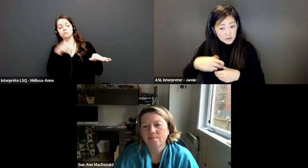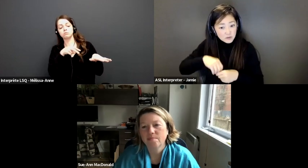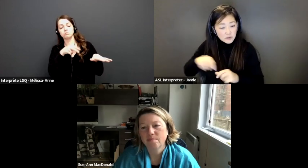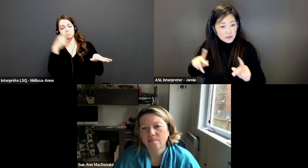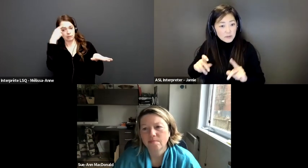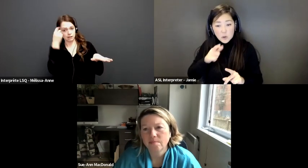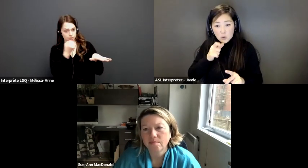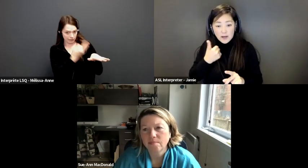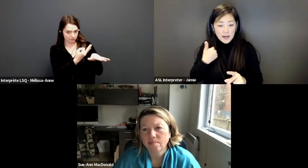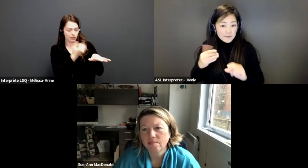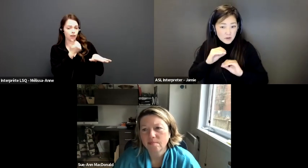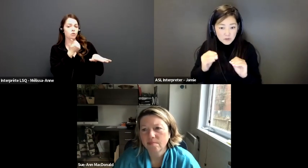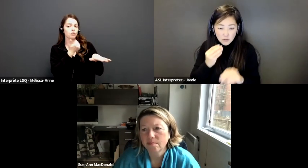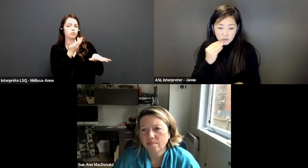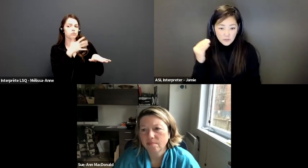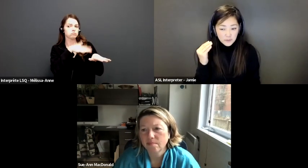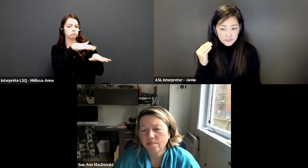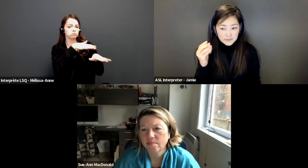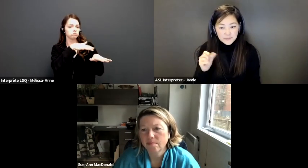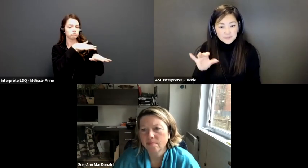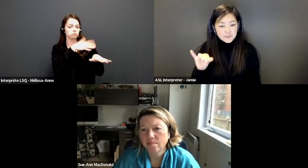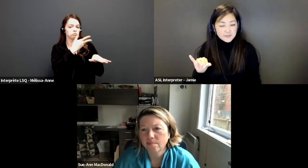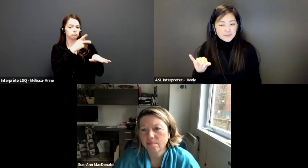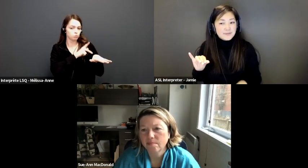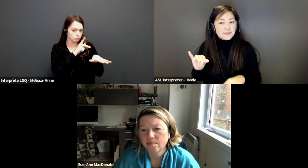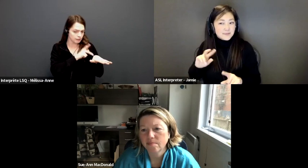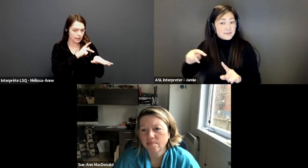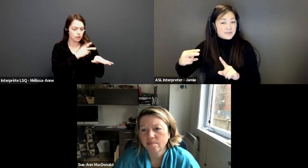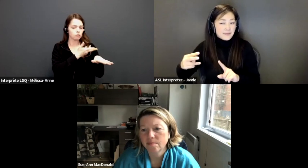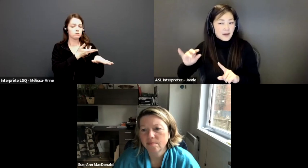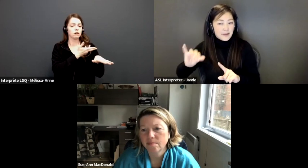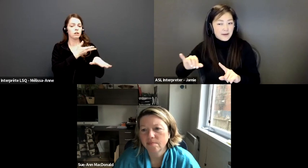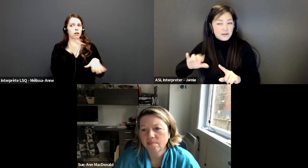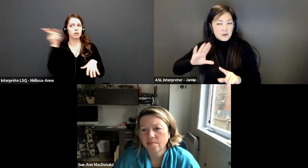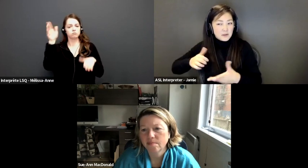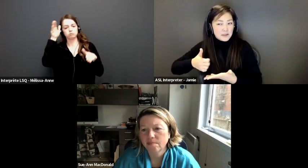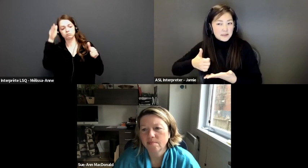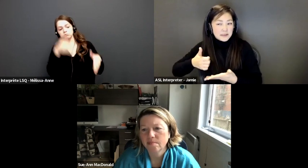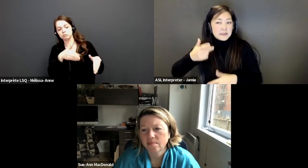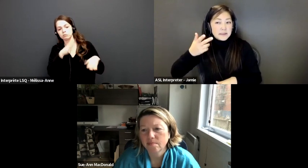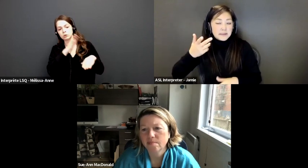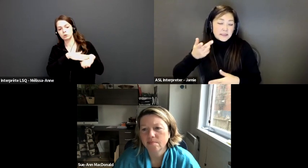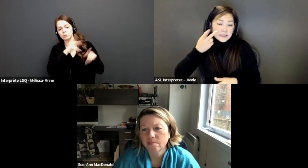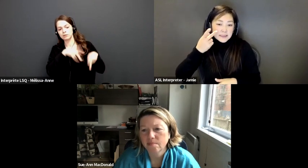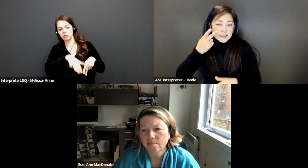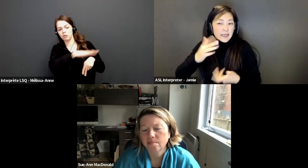people? And in our view, that shifts the way in which municipalities are going to